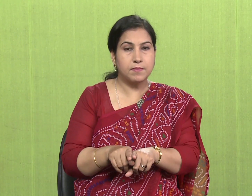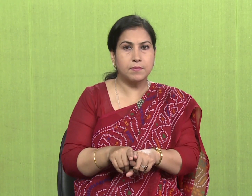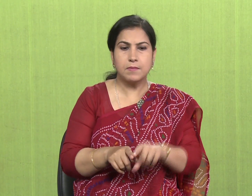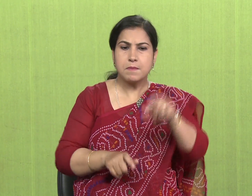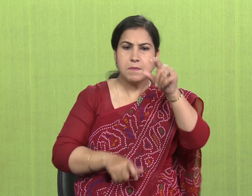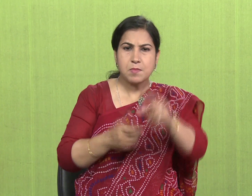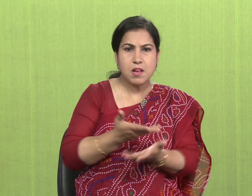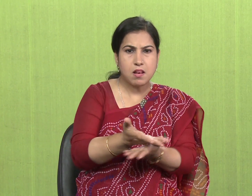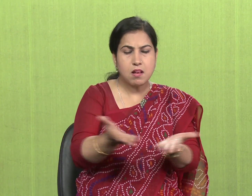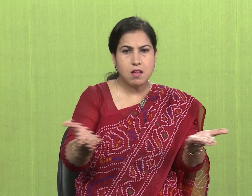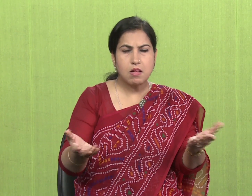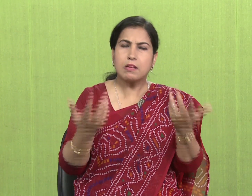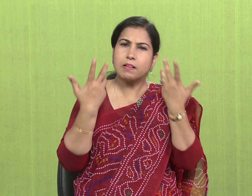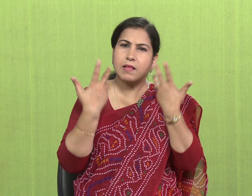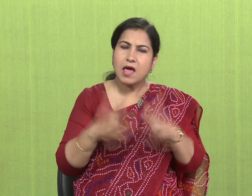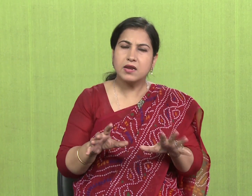people in any part of the globe.